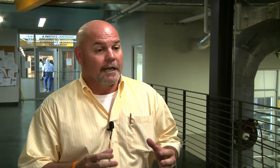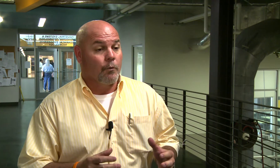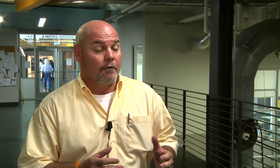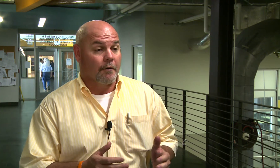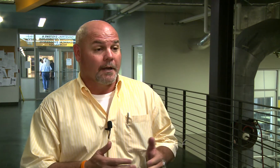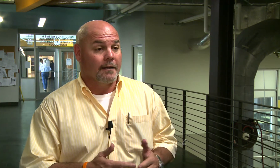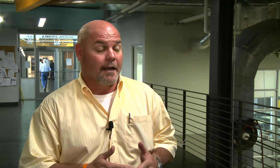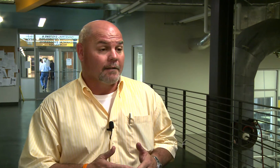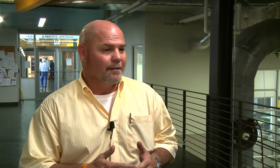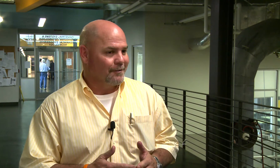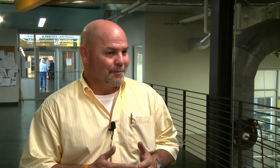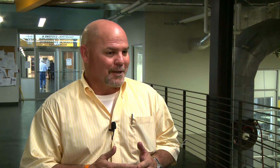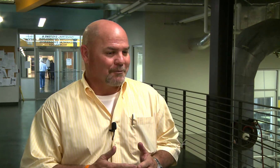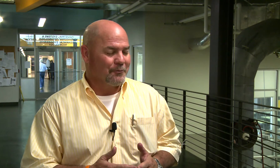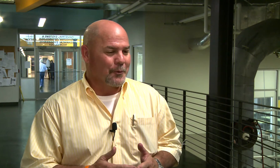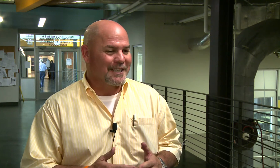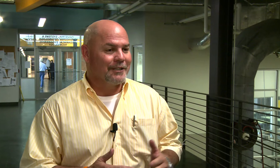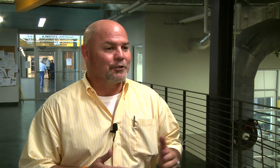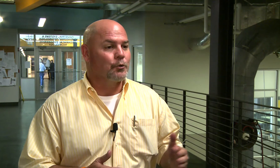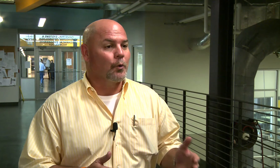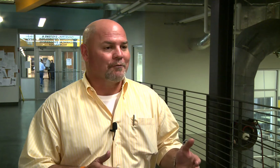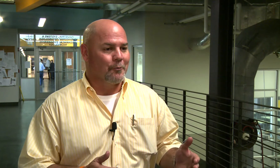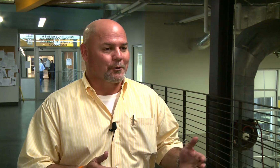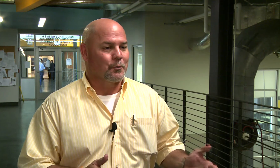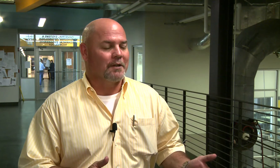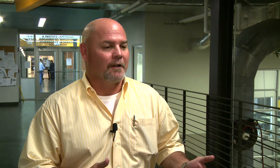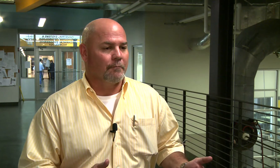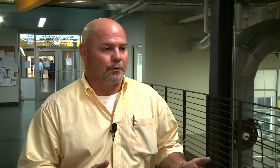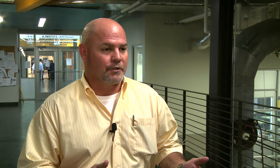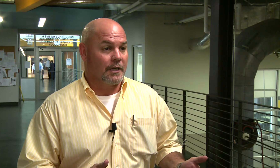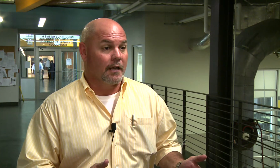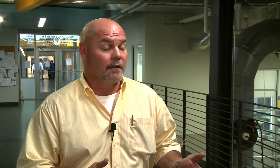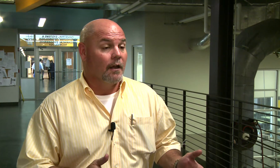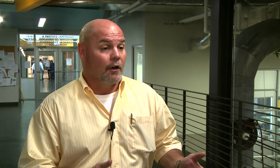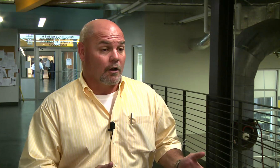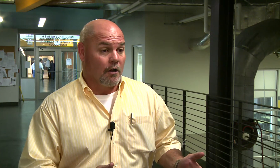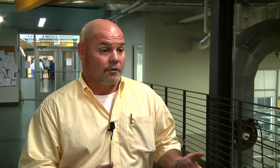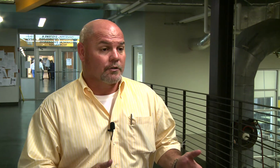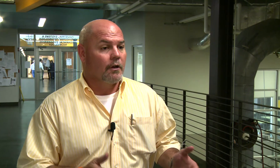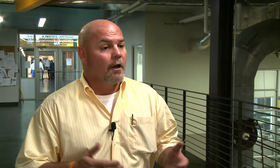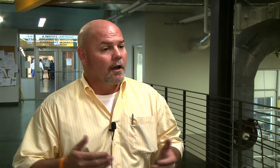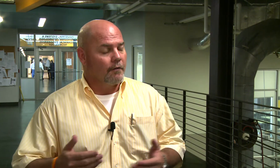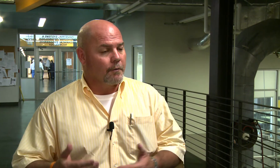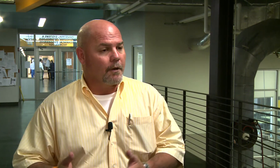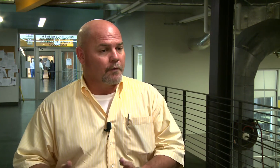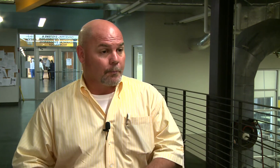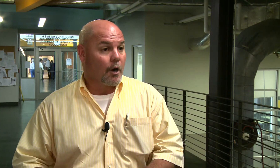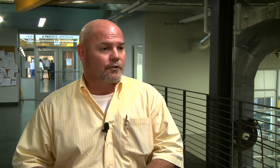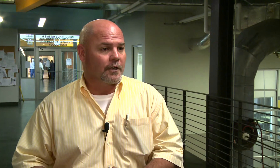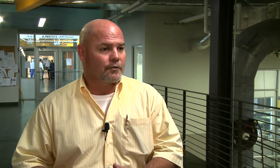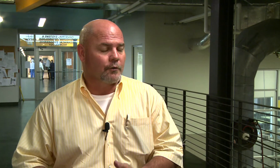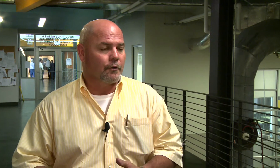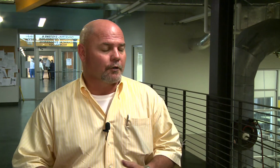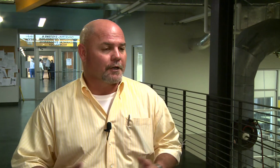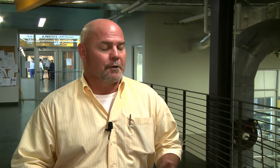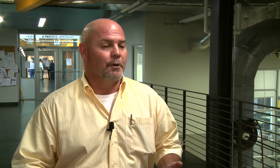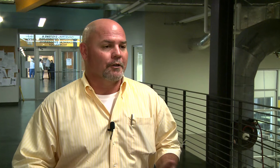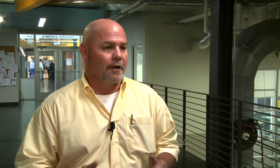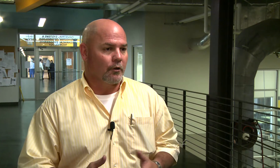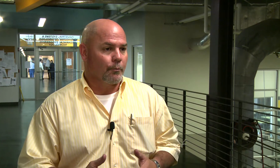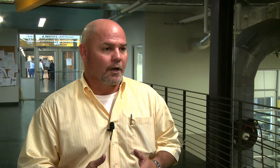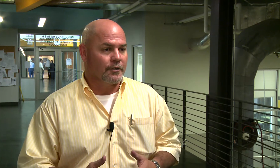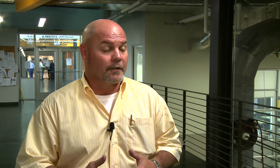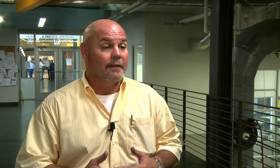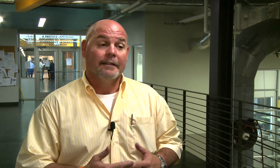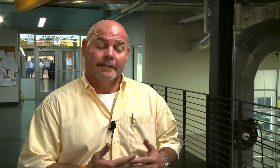you're looking at anywhere from a sometimes 14 to 24 to 25% cost of the project. So if you're looking at $1